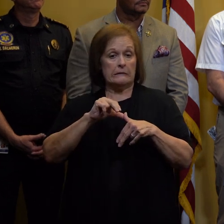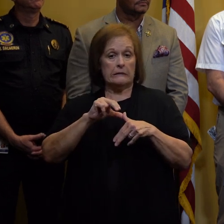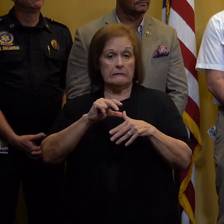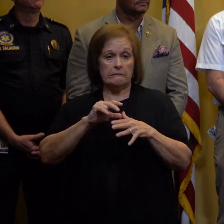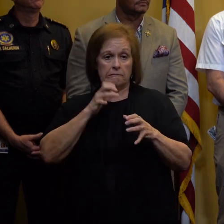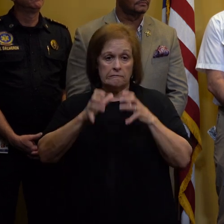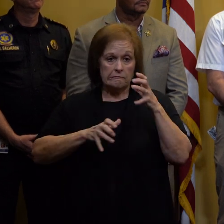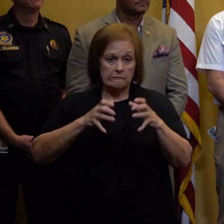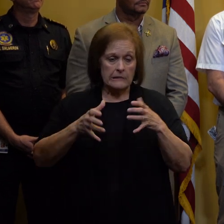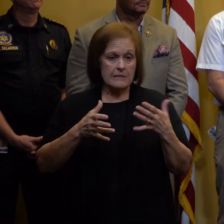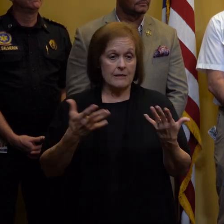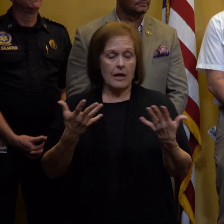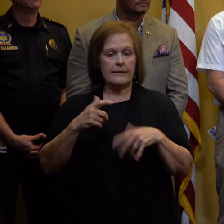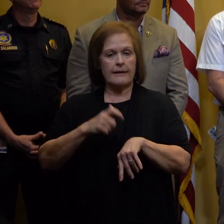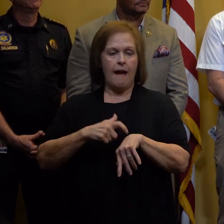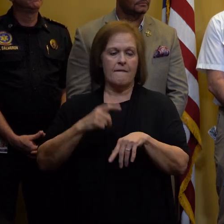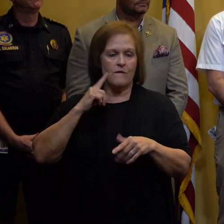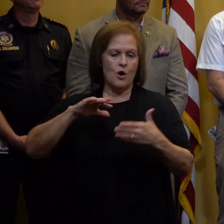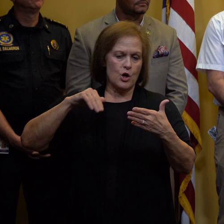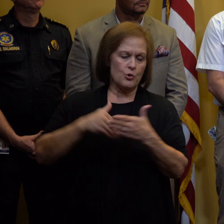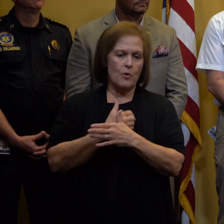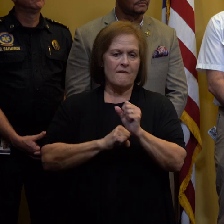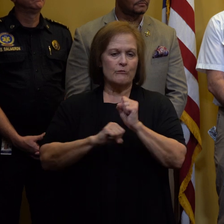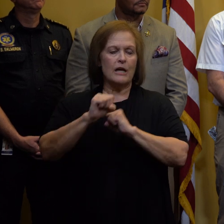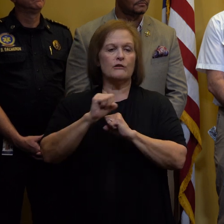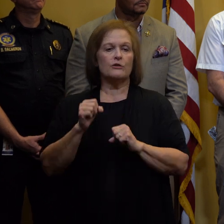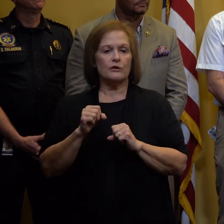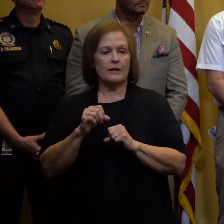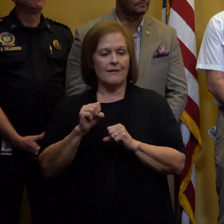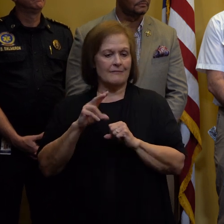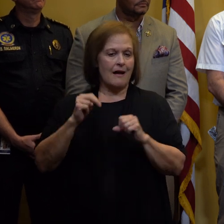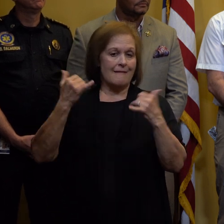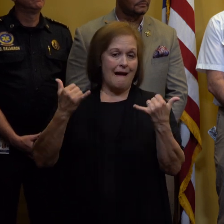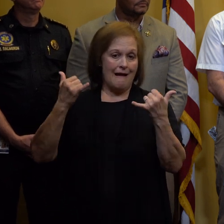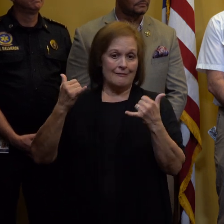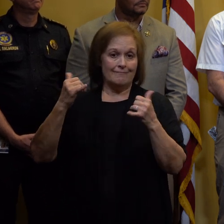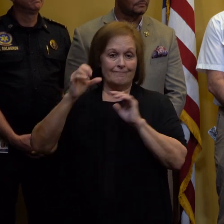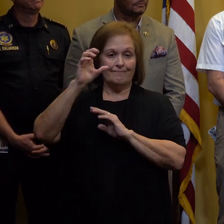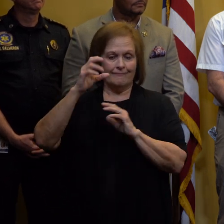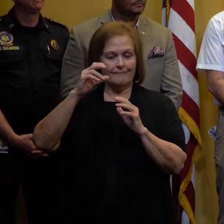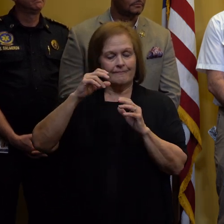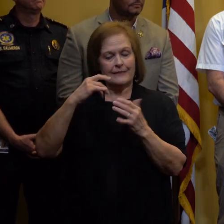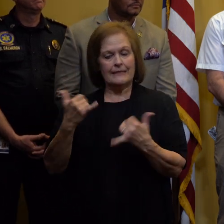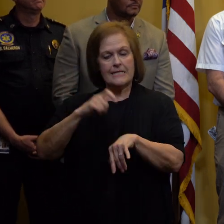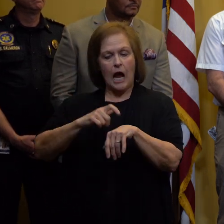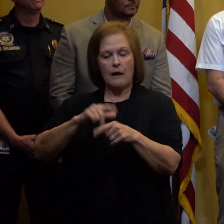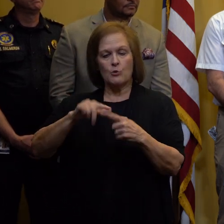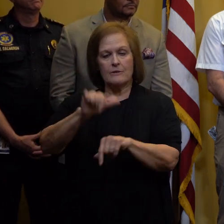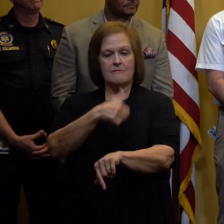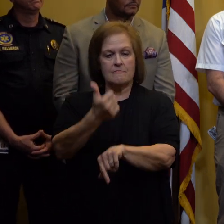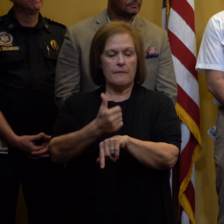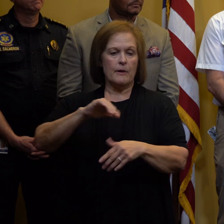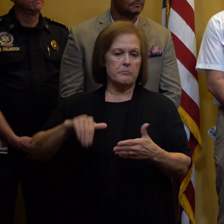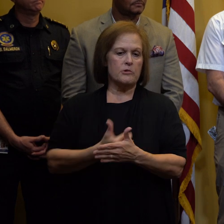It's time to lay a new foundation. The sun is yelling down. It's time to lay a new foundation. Building that is